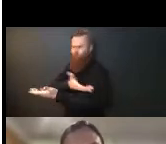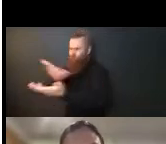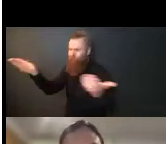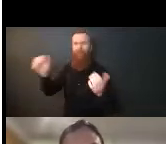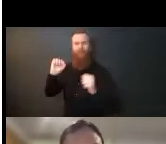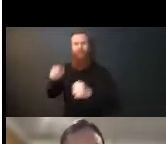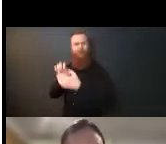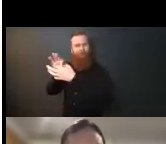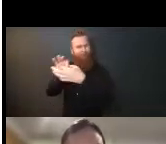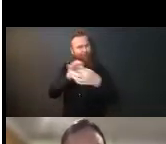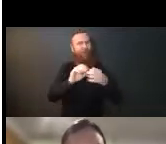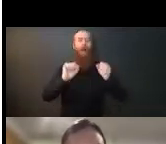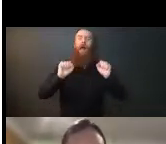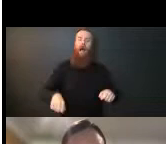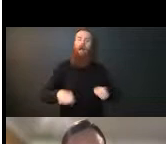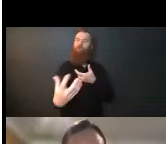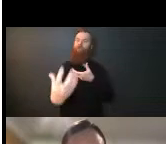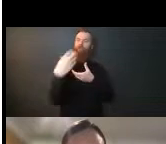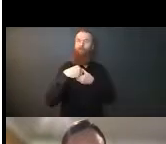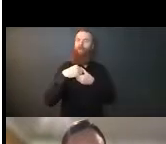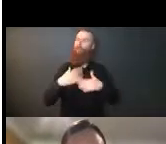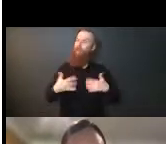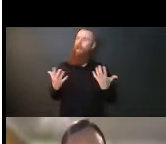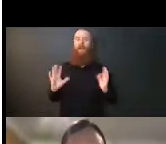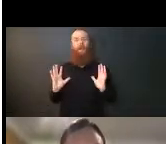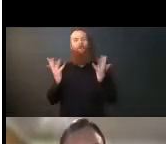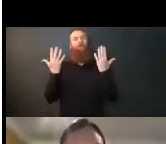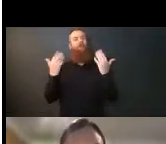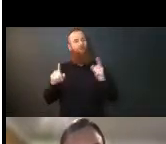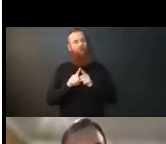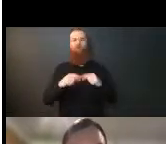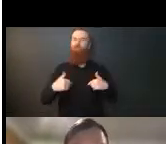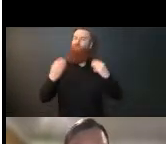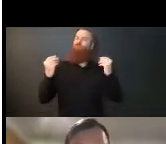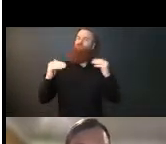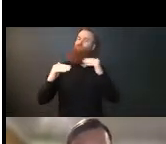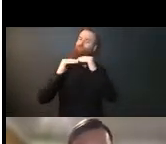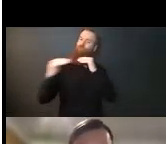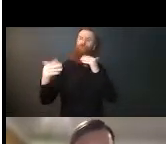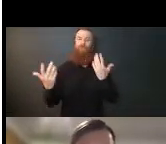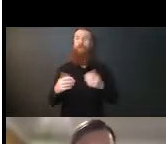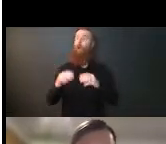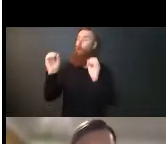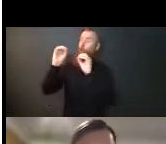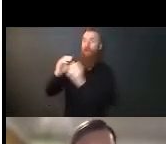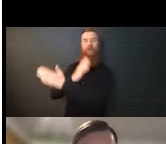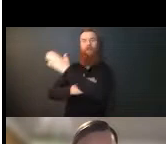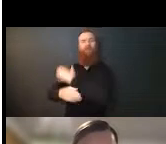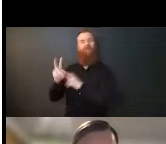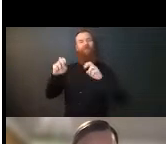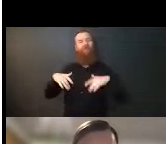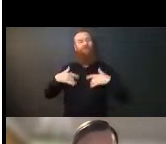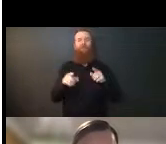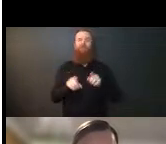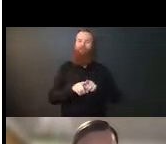with equal opportunities as their peers. So what are we seeking to achieve with the toolkit? First,